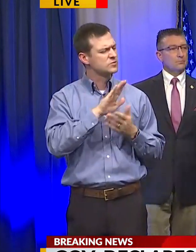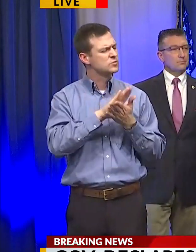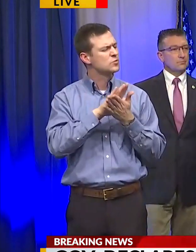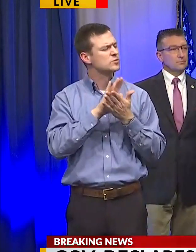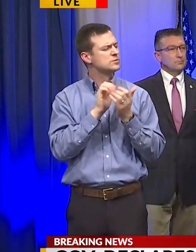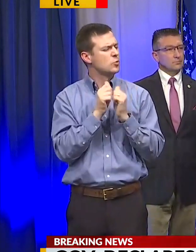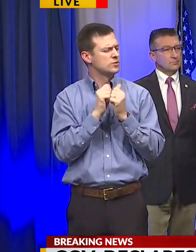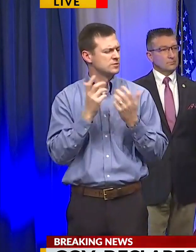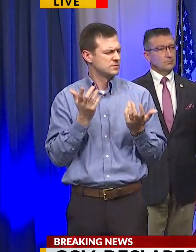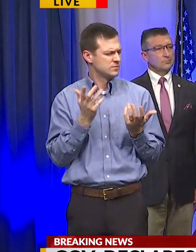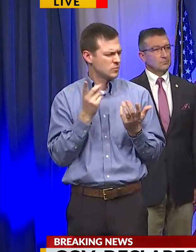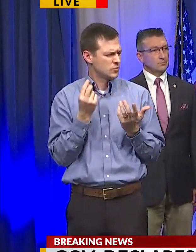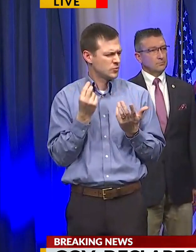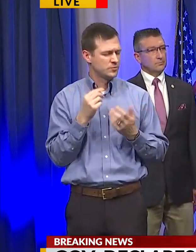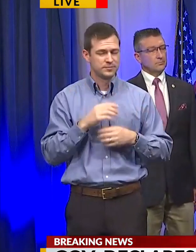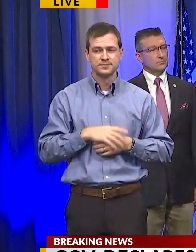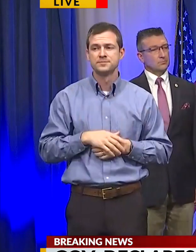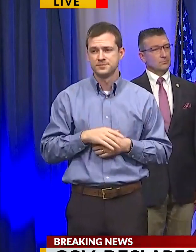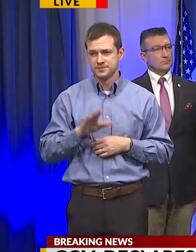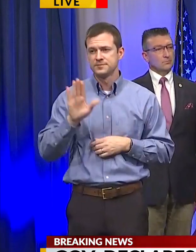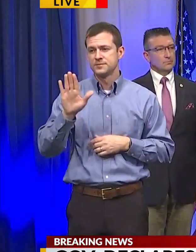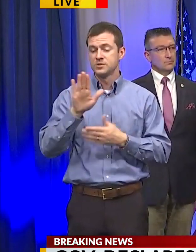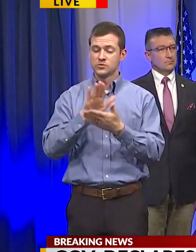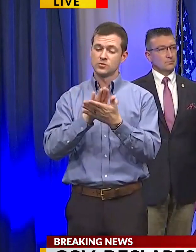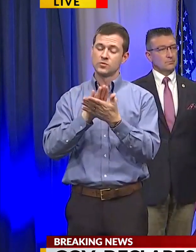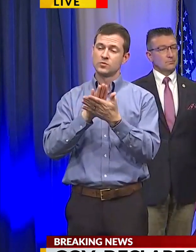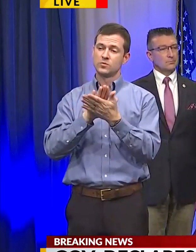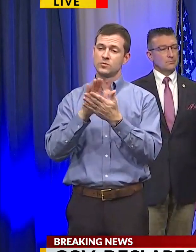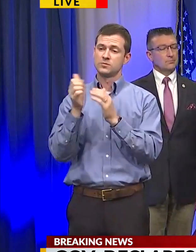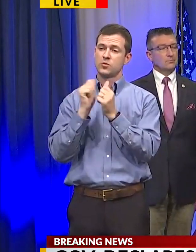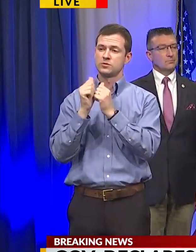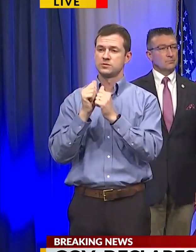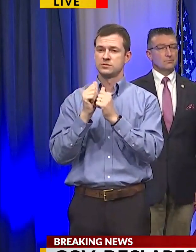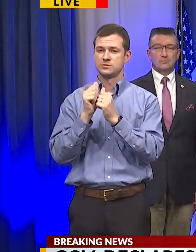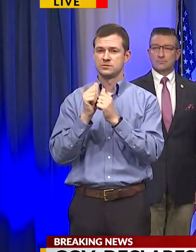School athletics there will be no participation, no athletic events during this time.